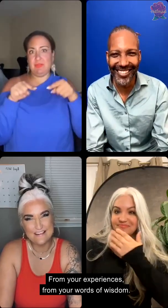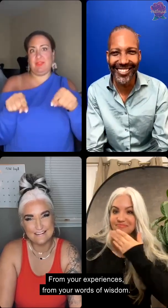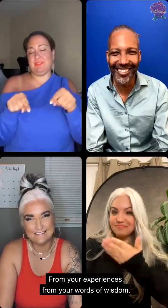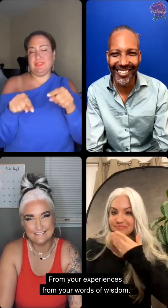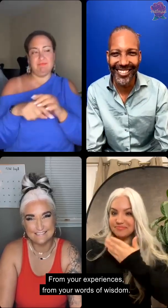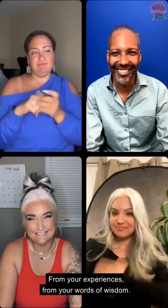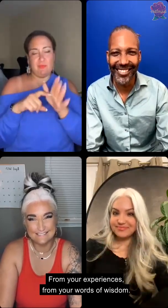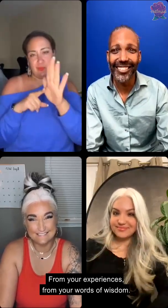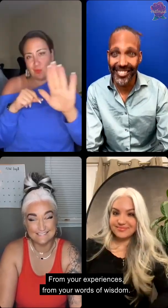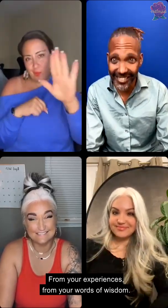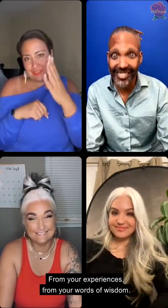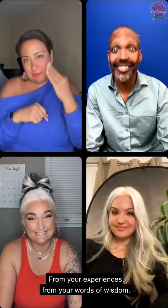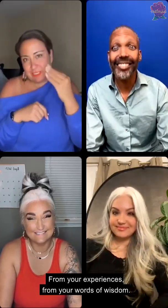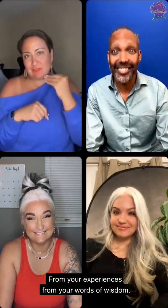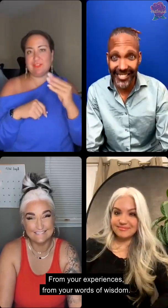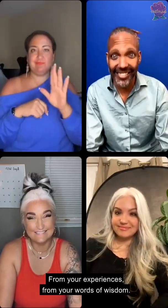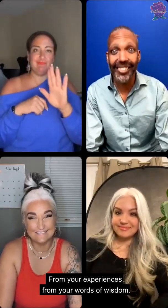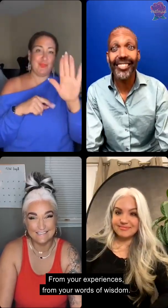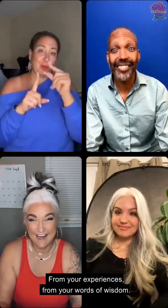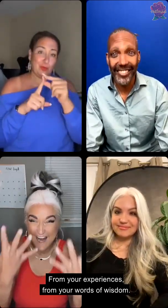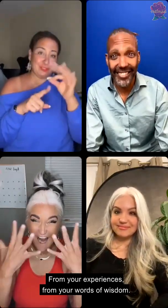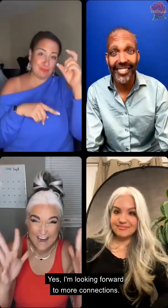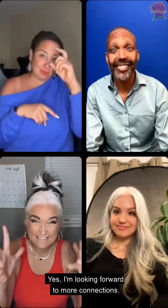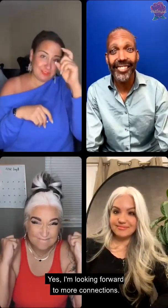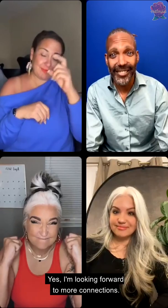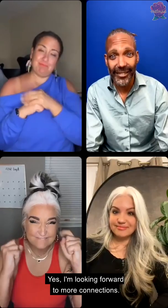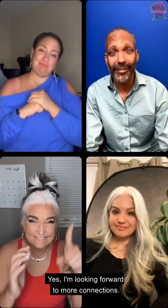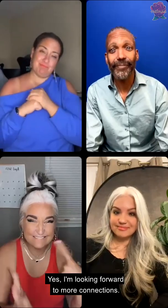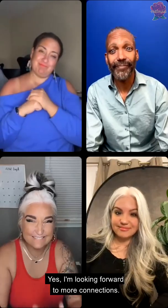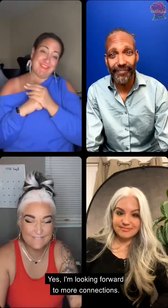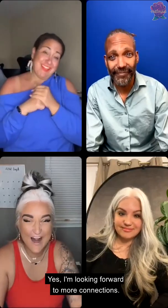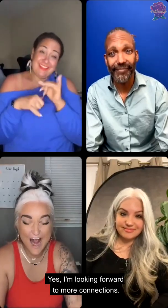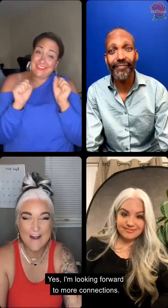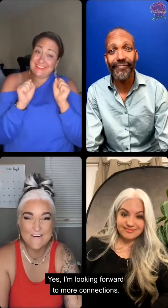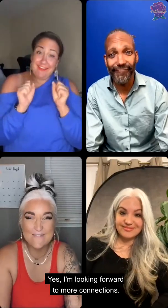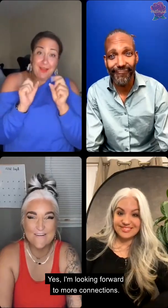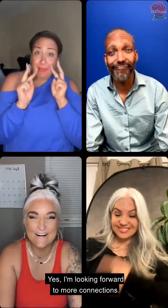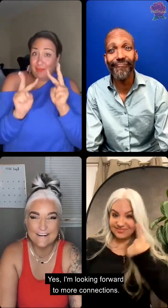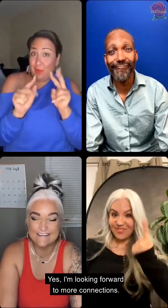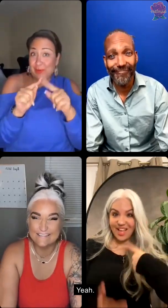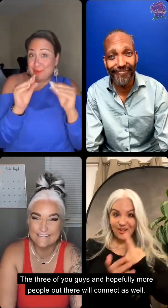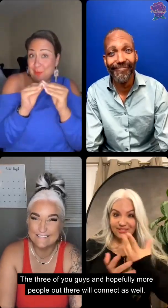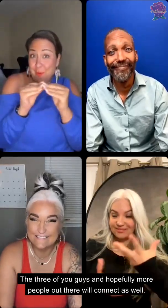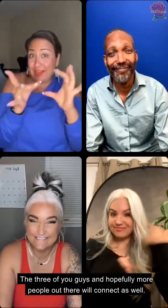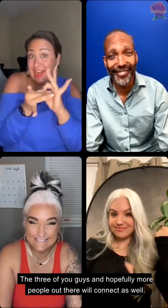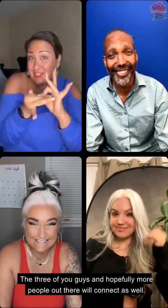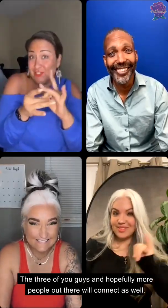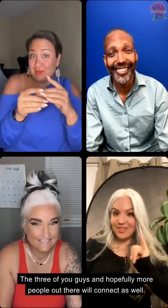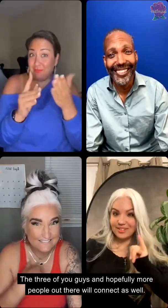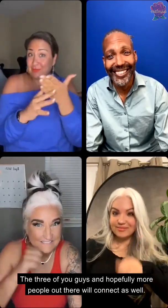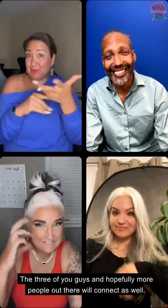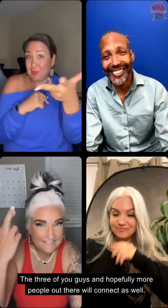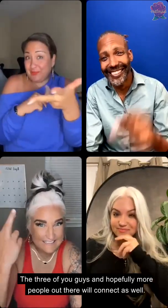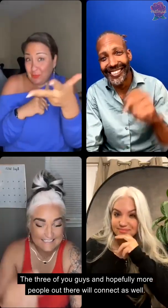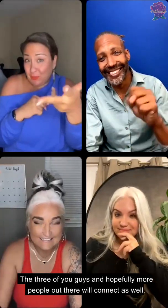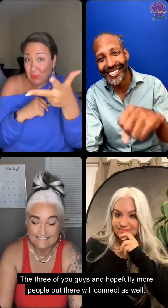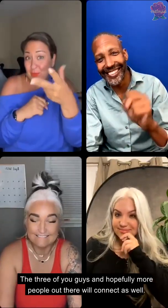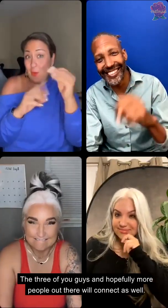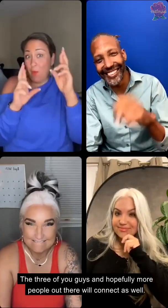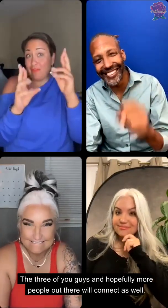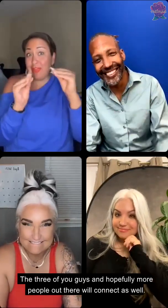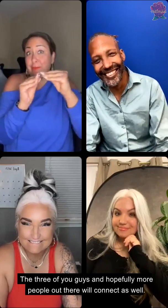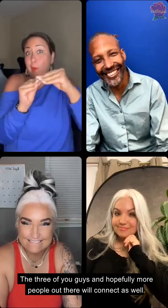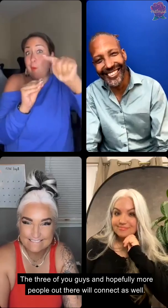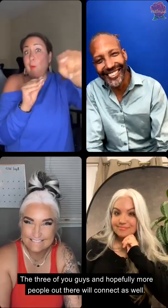from this and from your experiences, from your words of wisdom. Yes, I'm looking forward to more connections through the three of you guys,